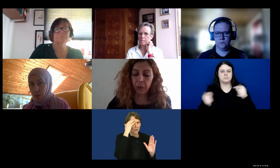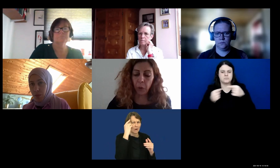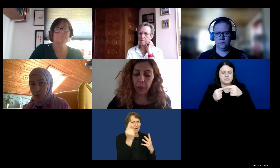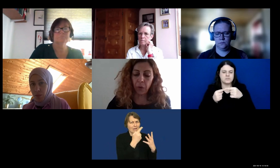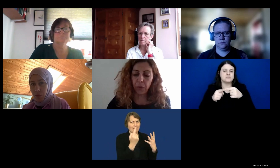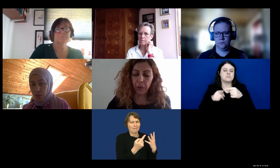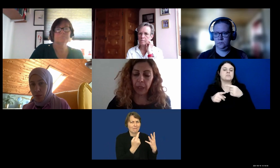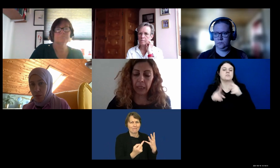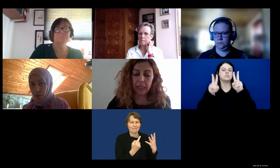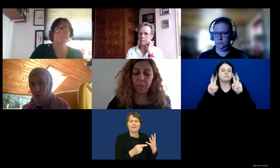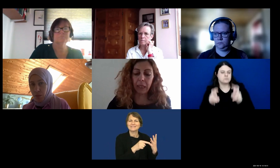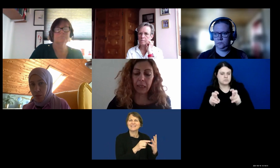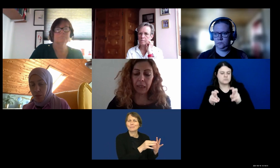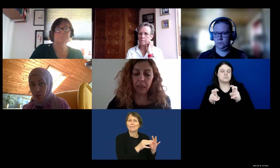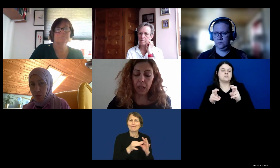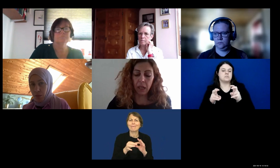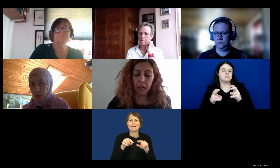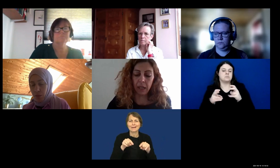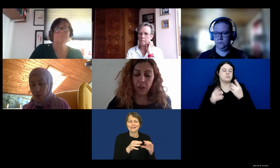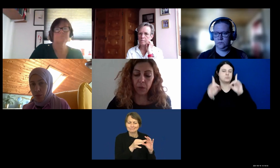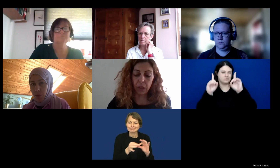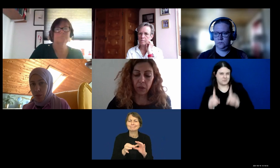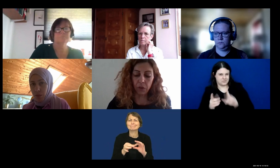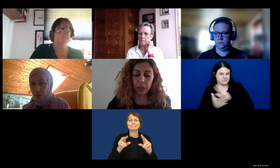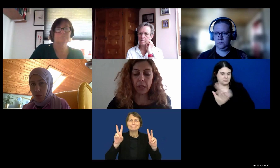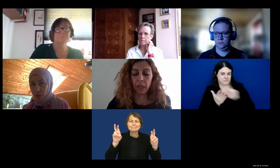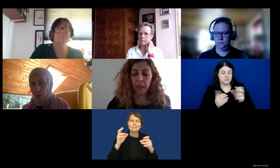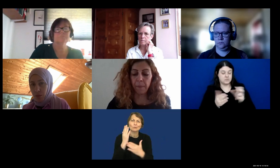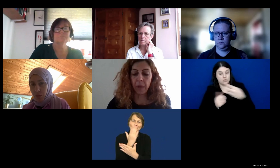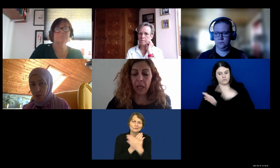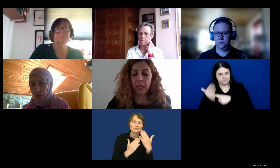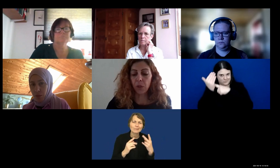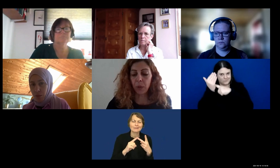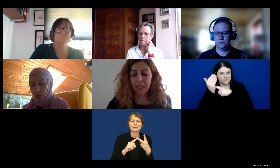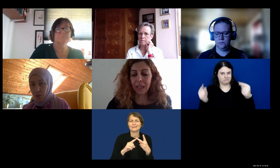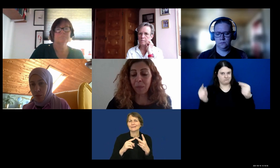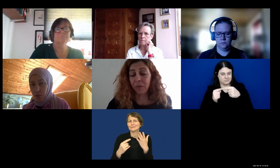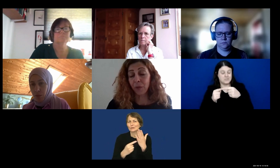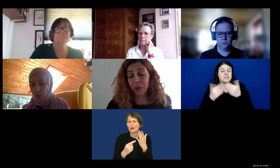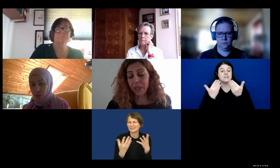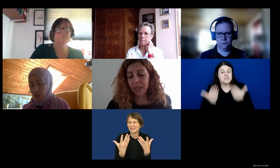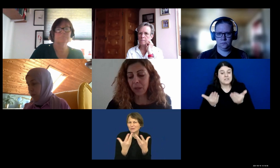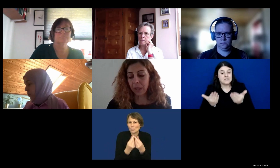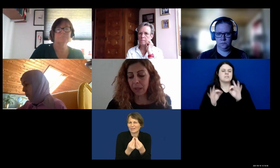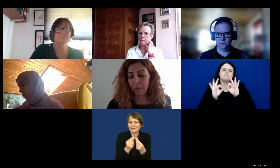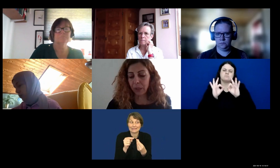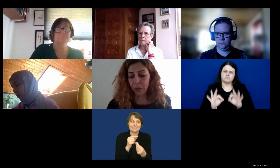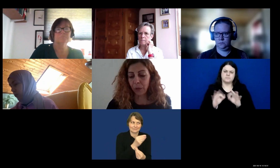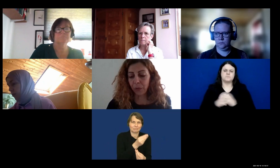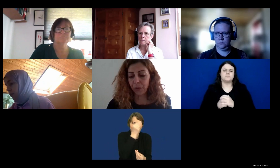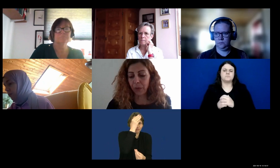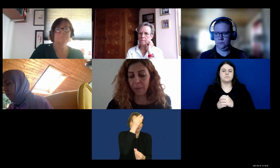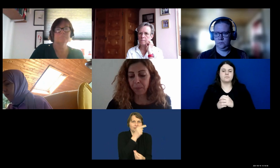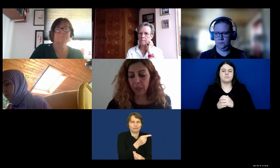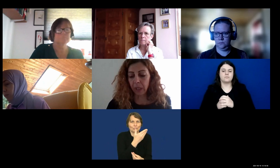wider topic of disability and new technologies. So it is, but of course, there's, it's a matter